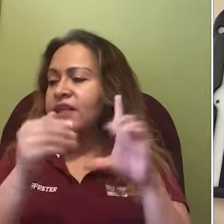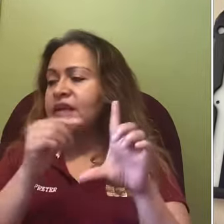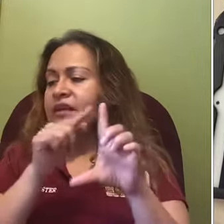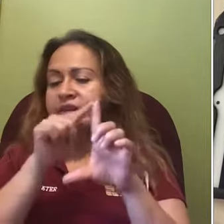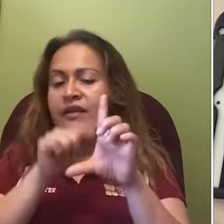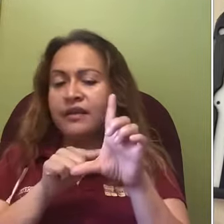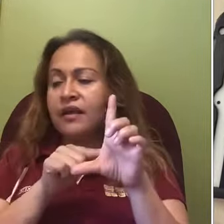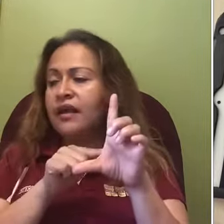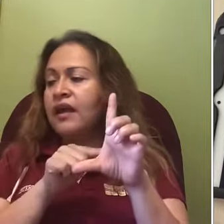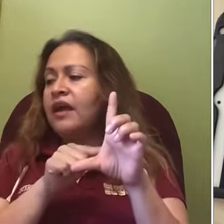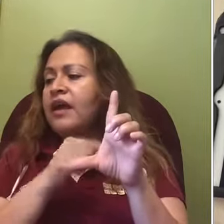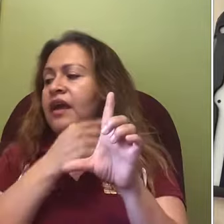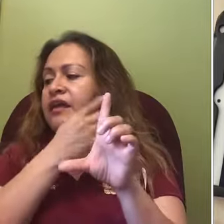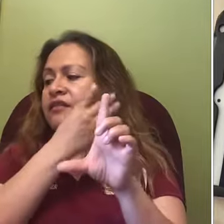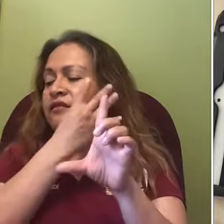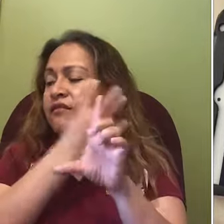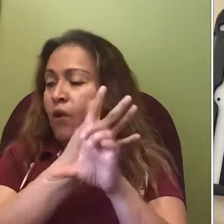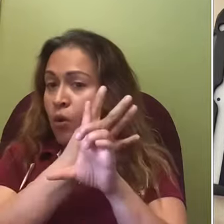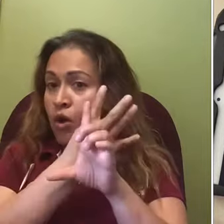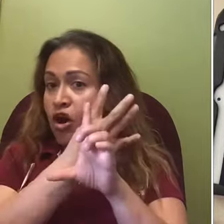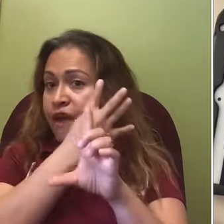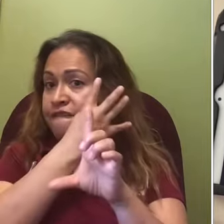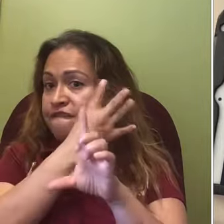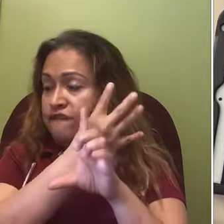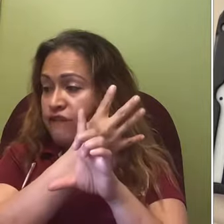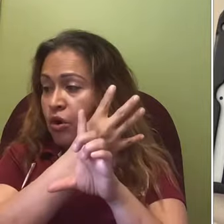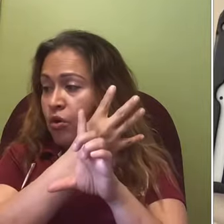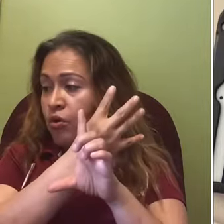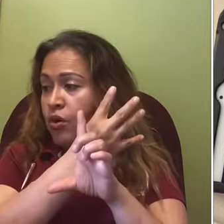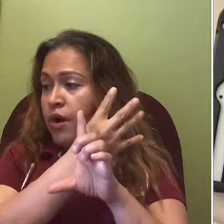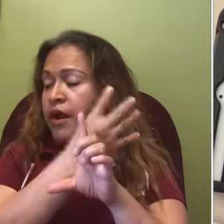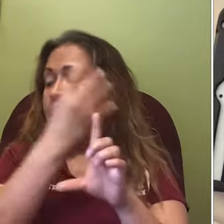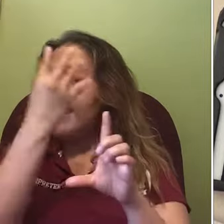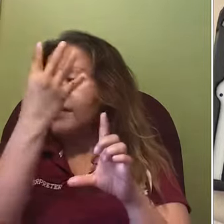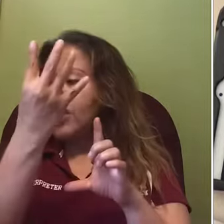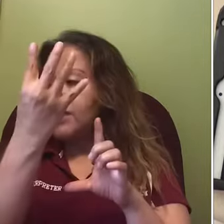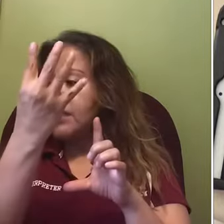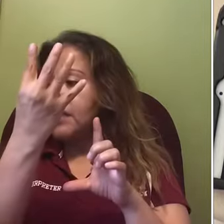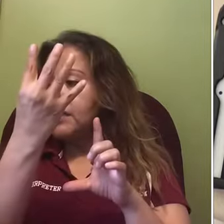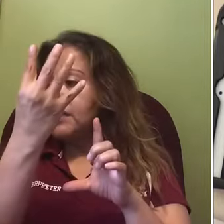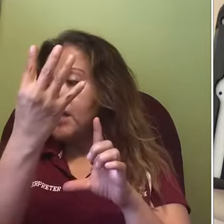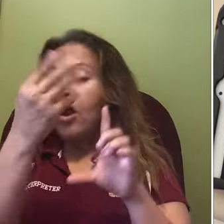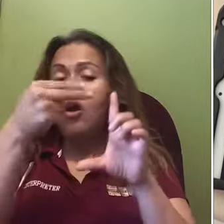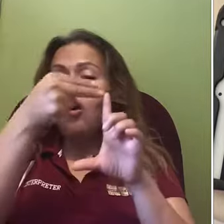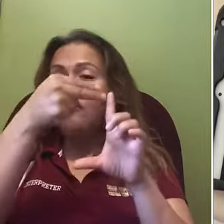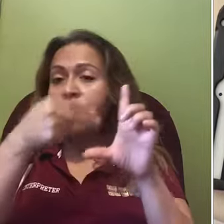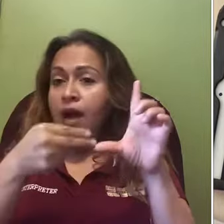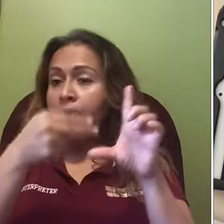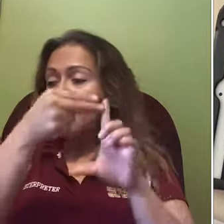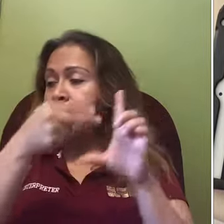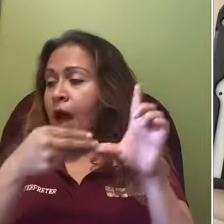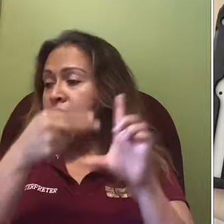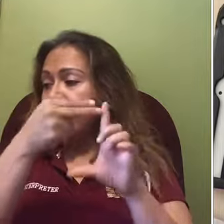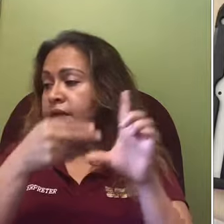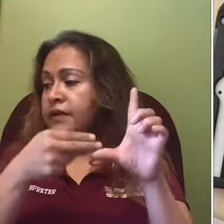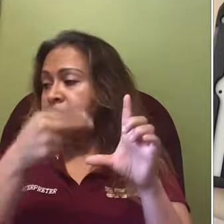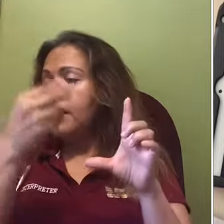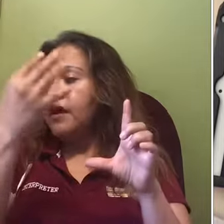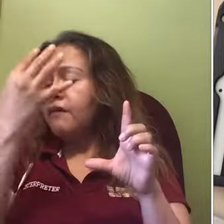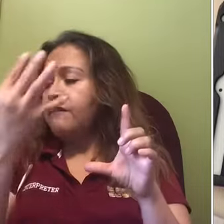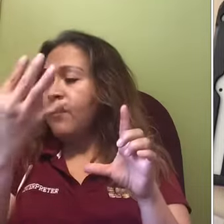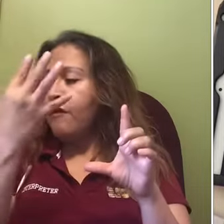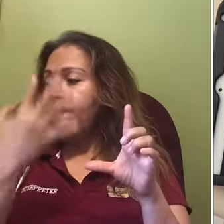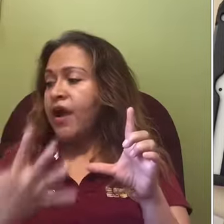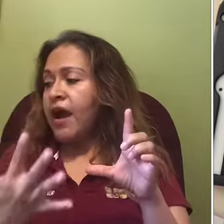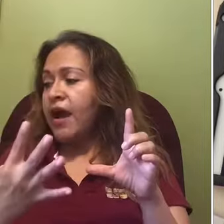is 4. So it is adjacent over the hypotenuse. It's the adjacent, which is 4, over the